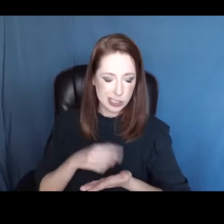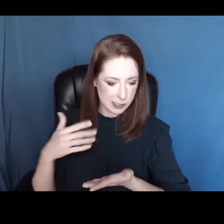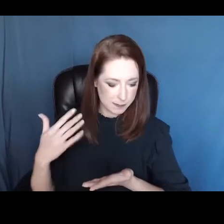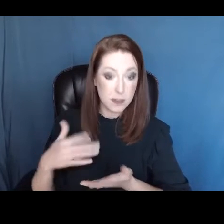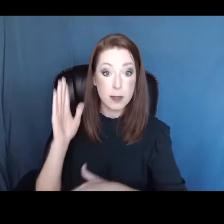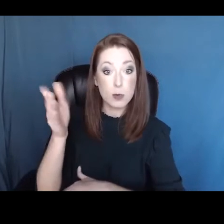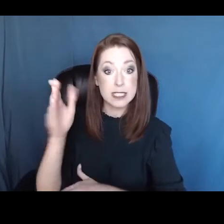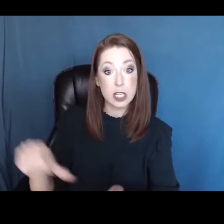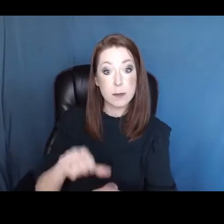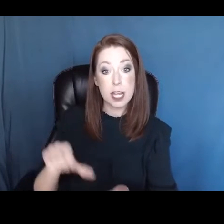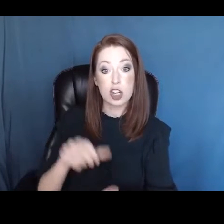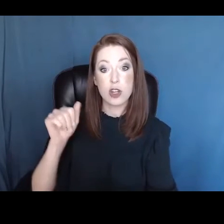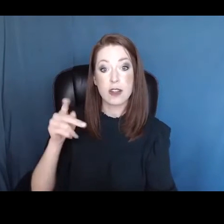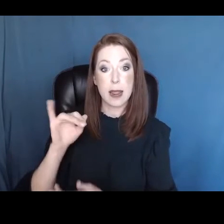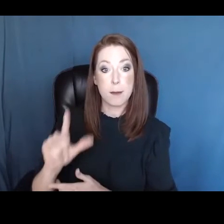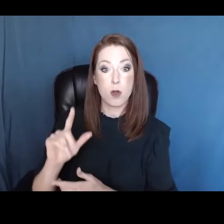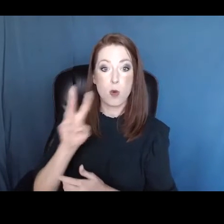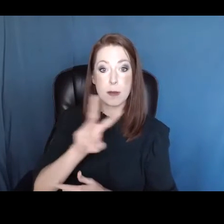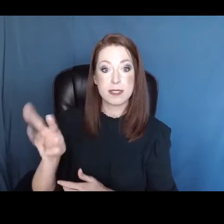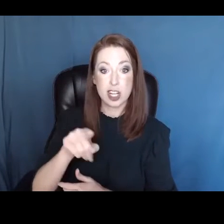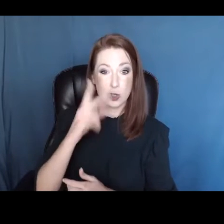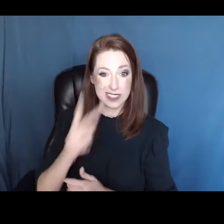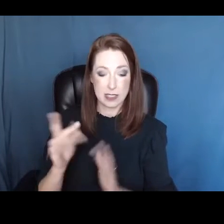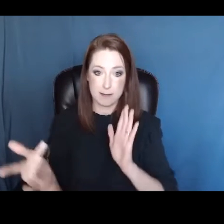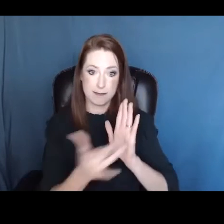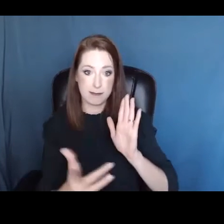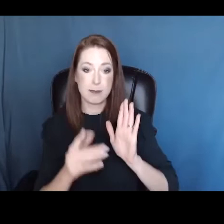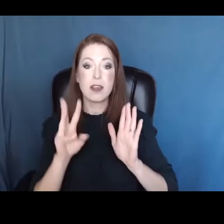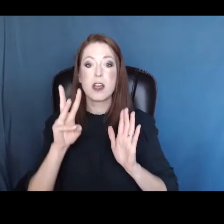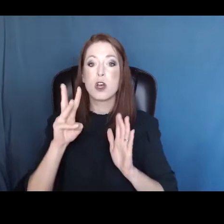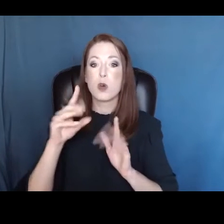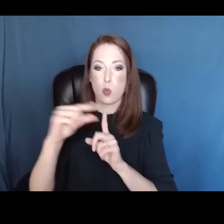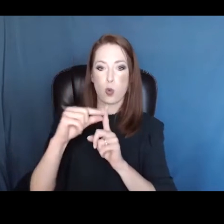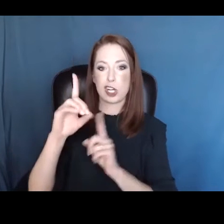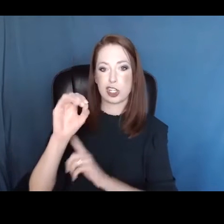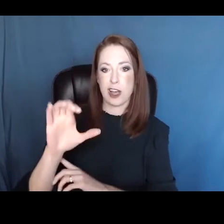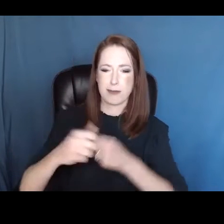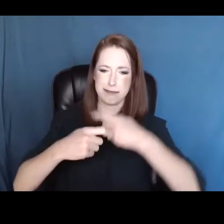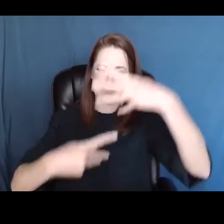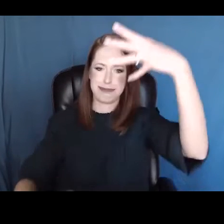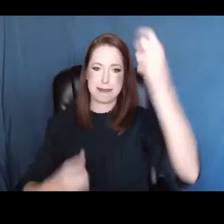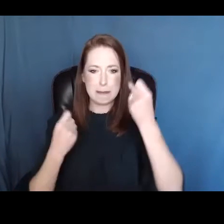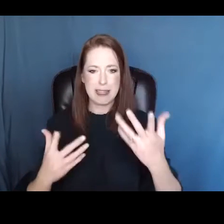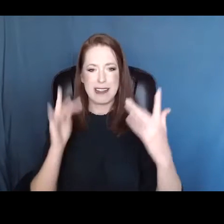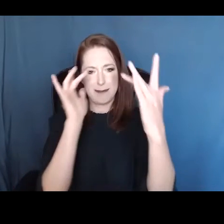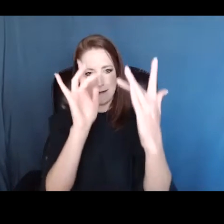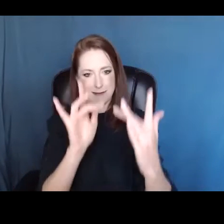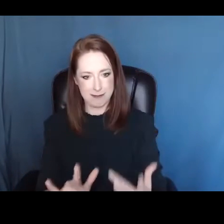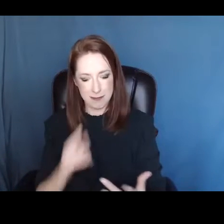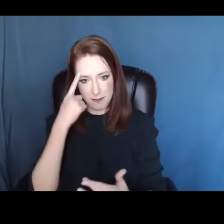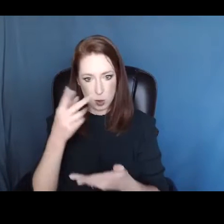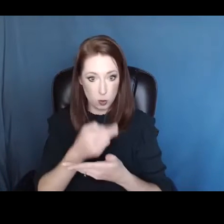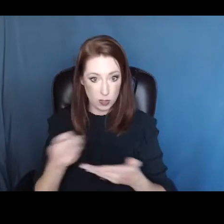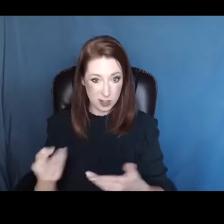presentation page on the April website that will take you to a Word doc that's just filled with a bunch of different links for resources. And one of them is